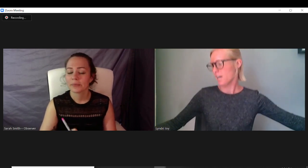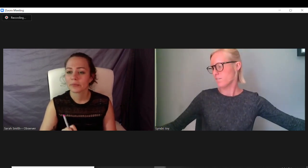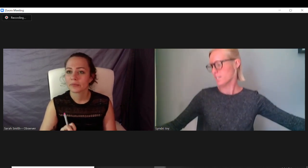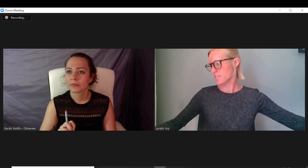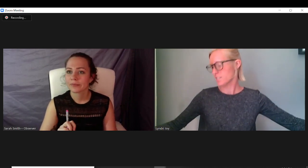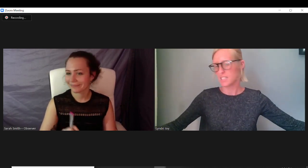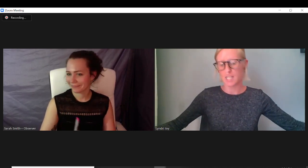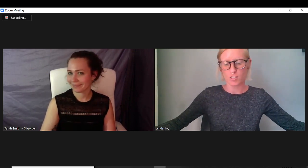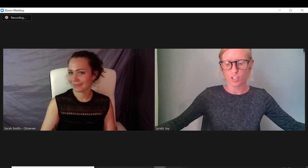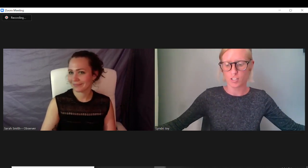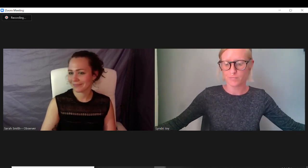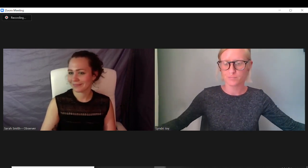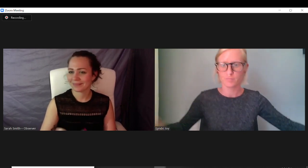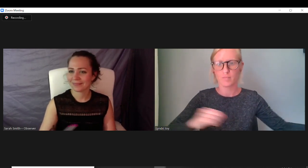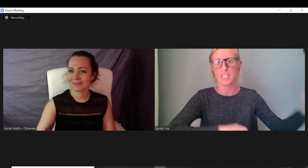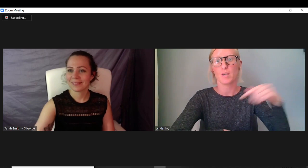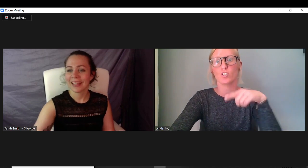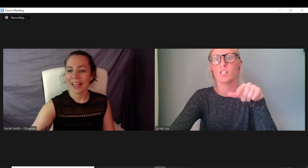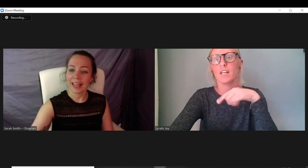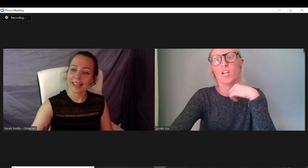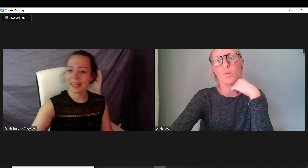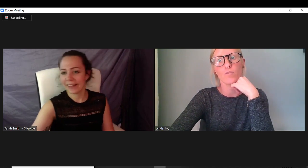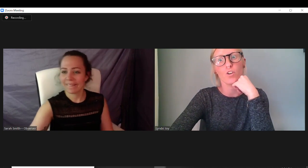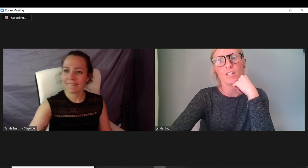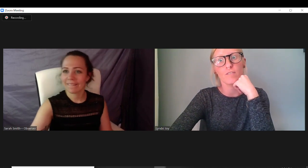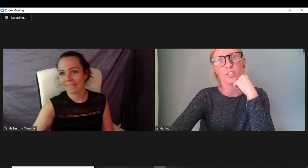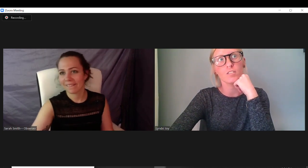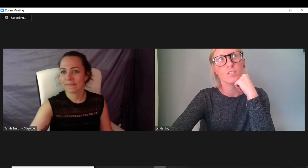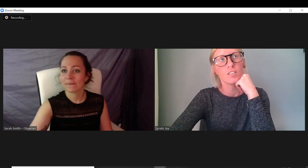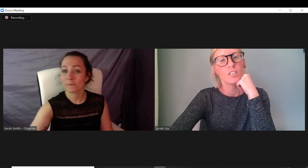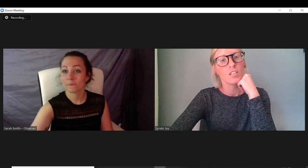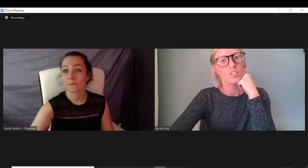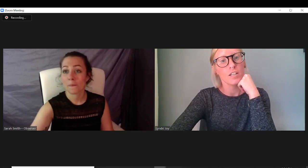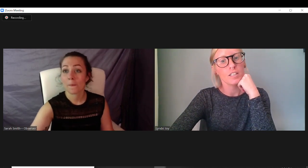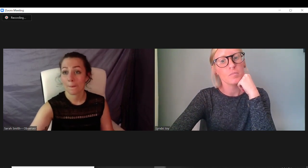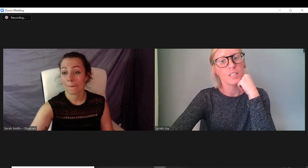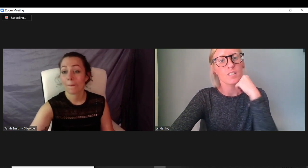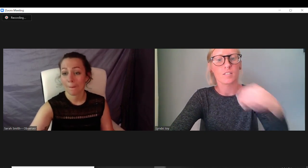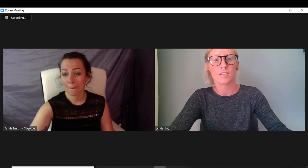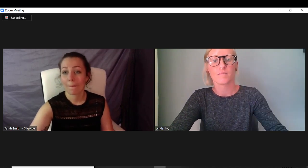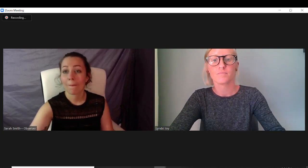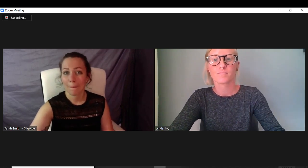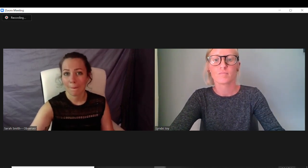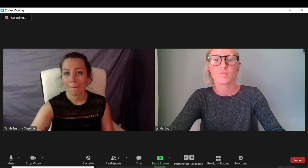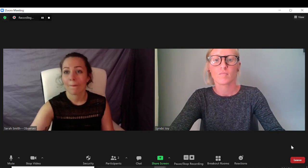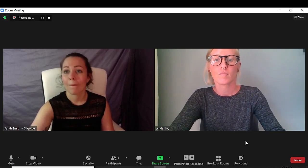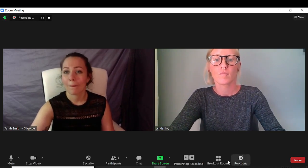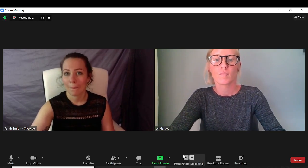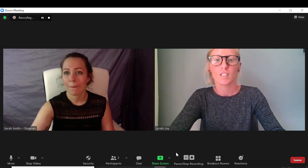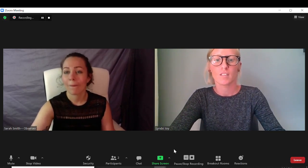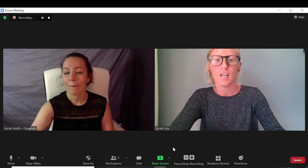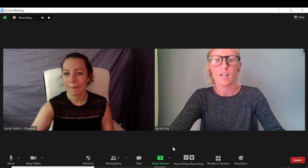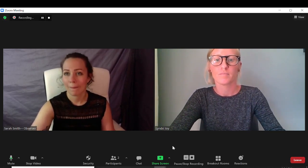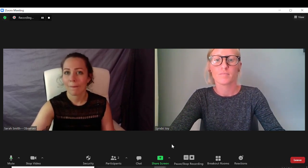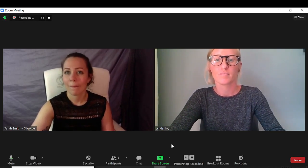portfolio evidence contender, especially like our before and after talking because